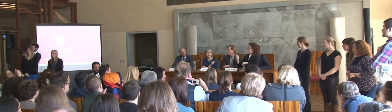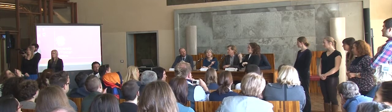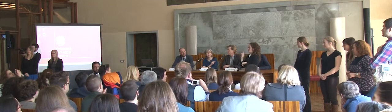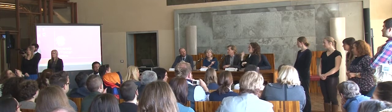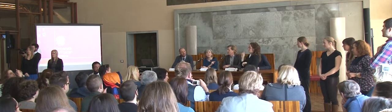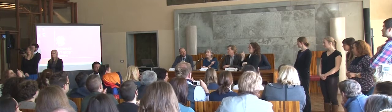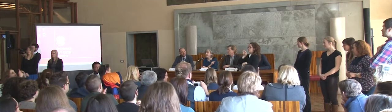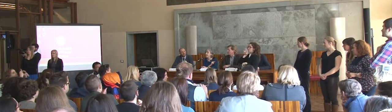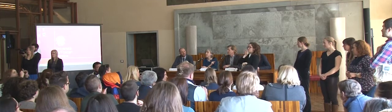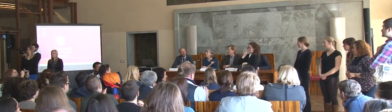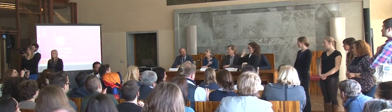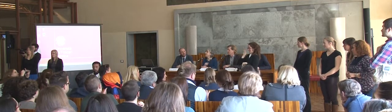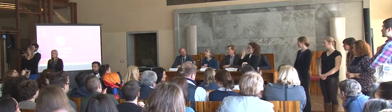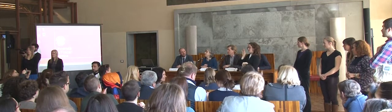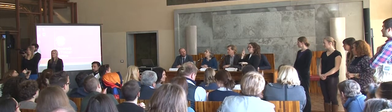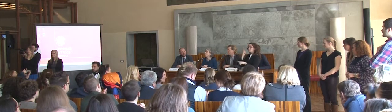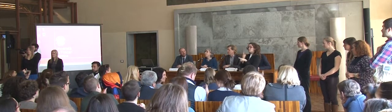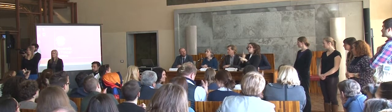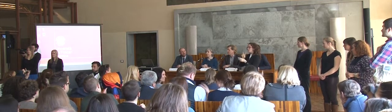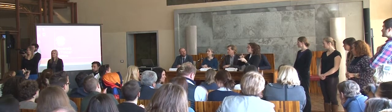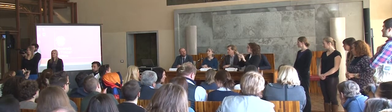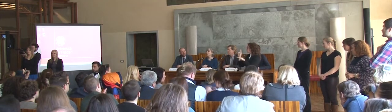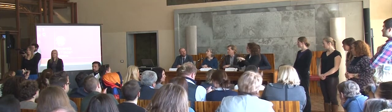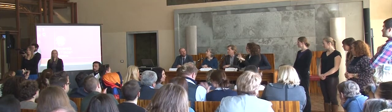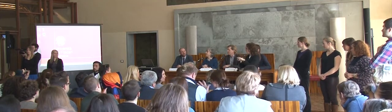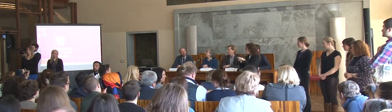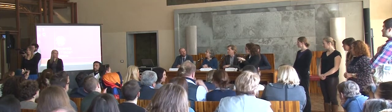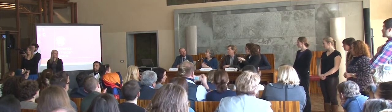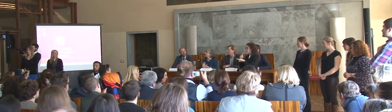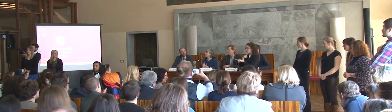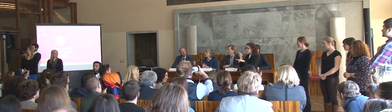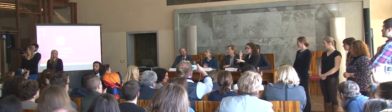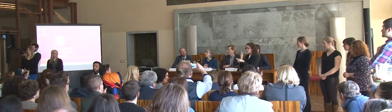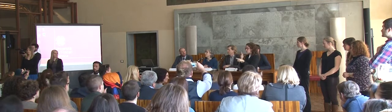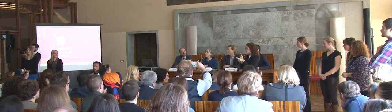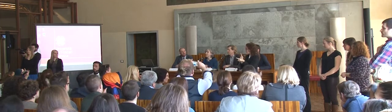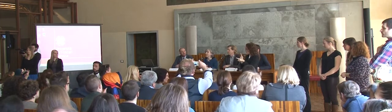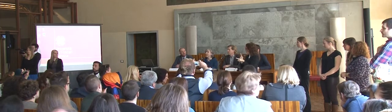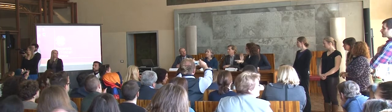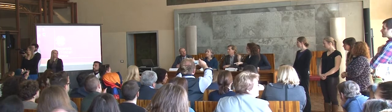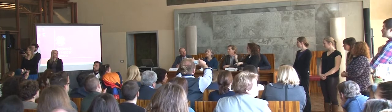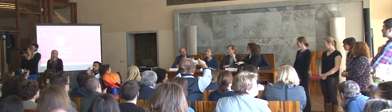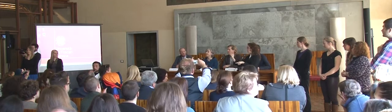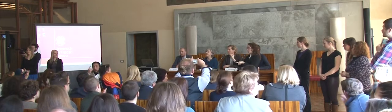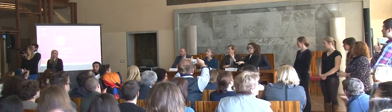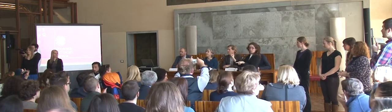che lui dirà in inglese. C'è qualcuno che preferisce poi avere una traduzione